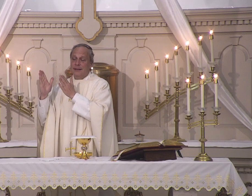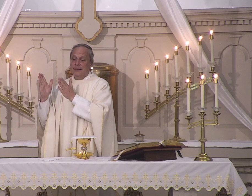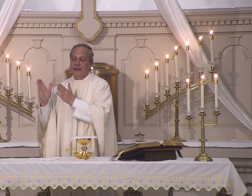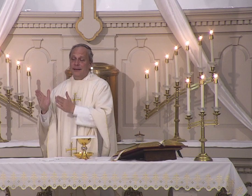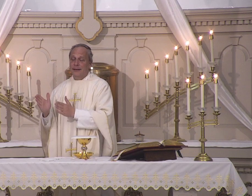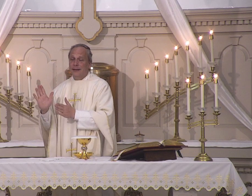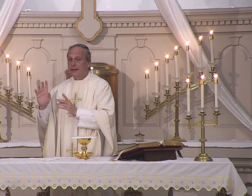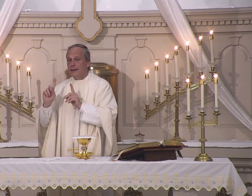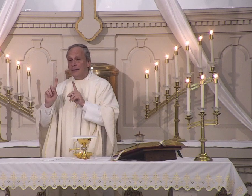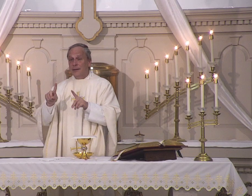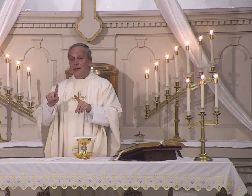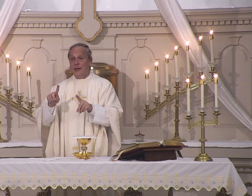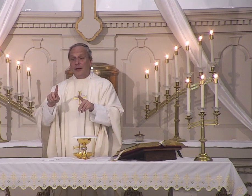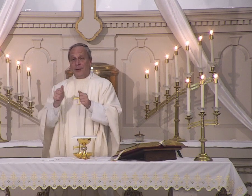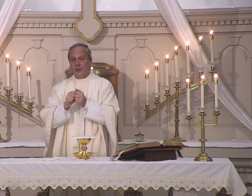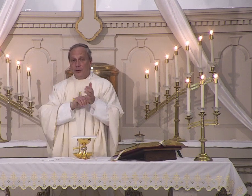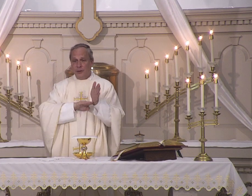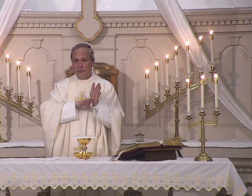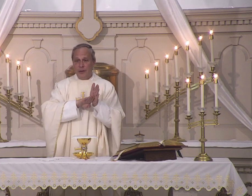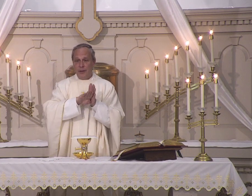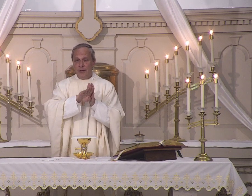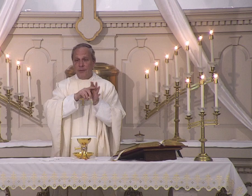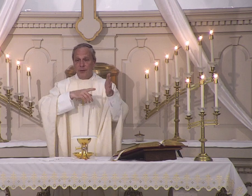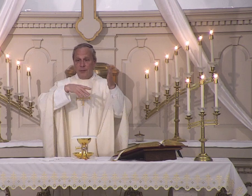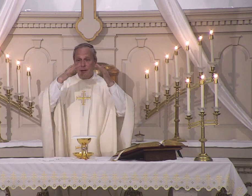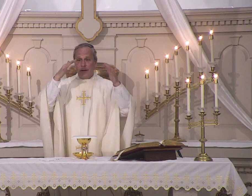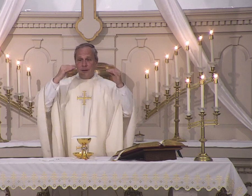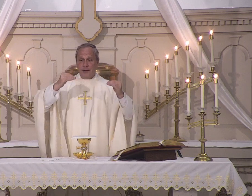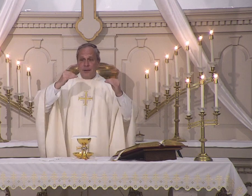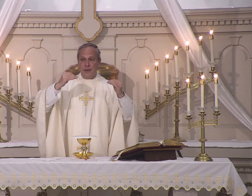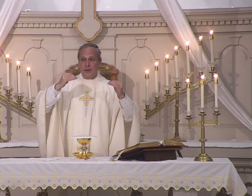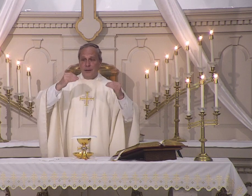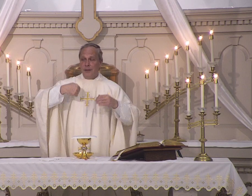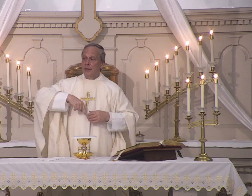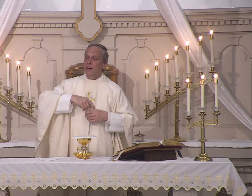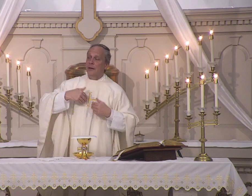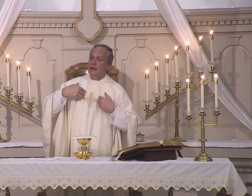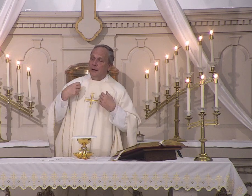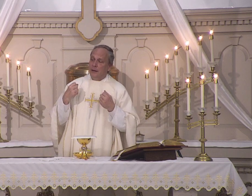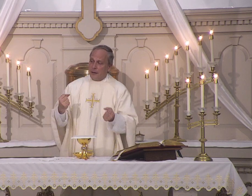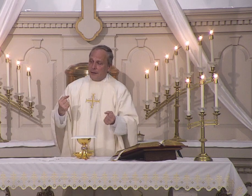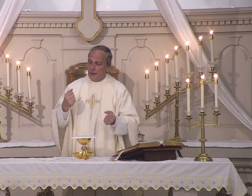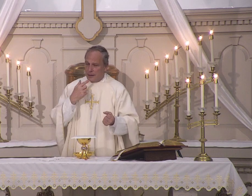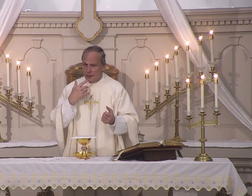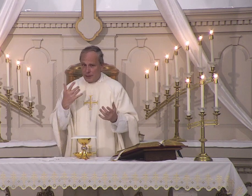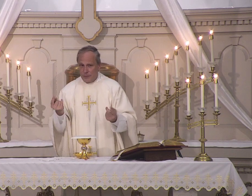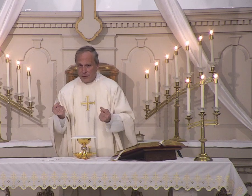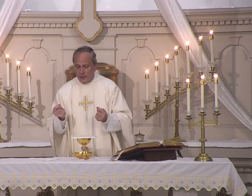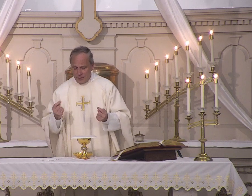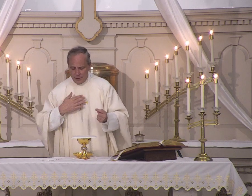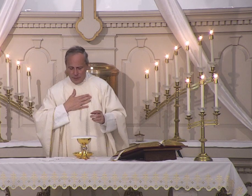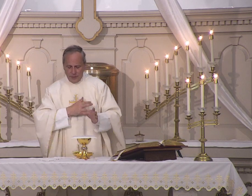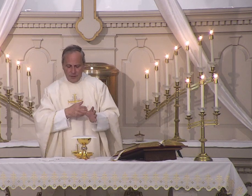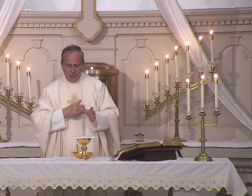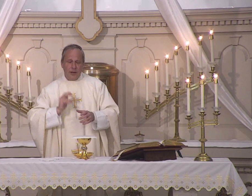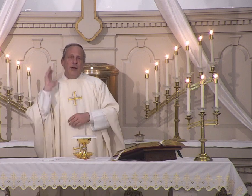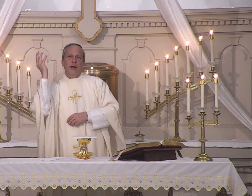At the Savior's command, informed by divine teaching, we dare to